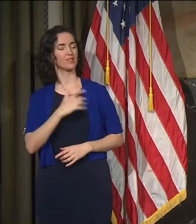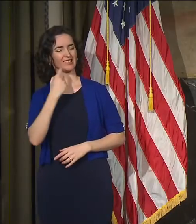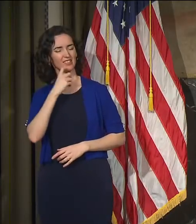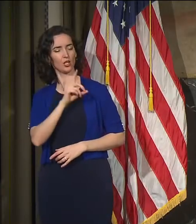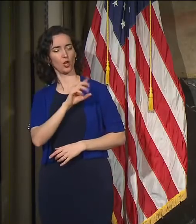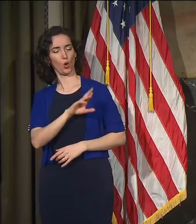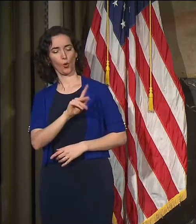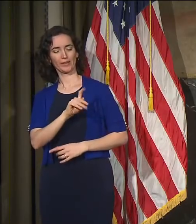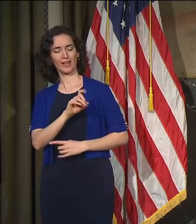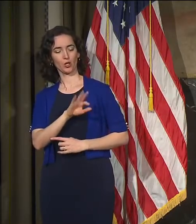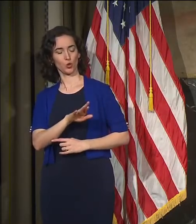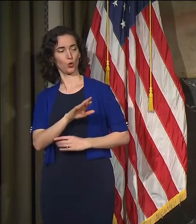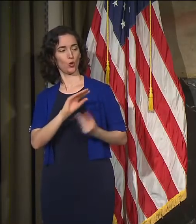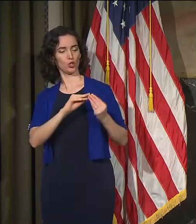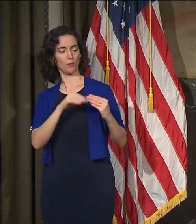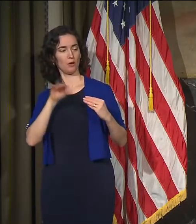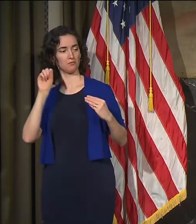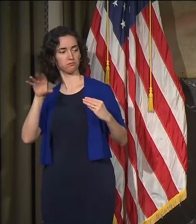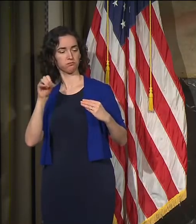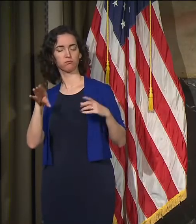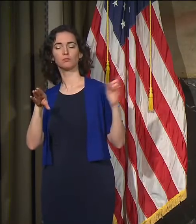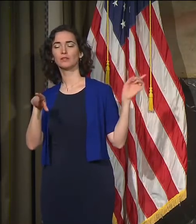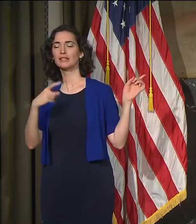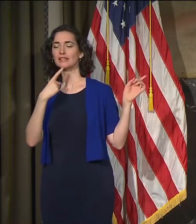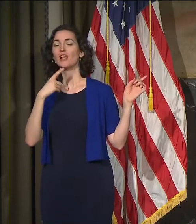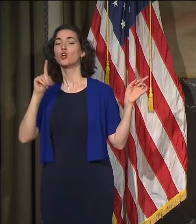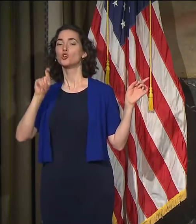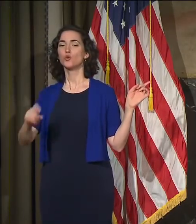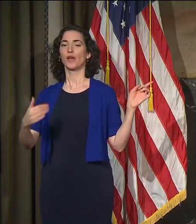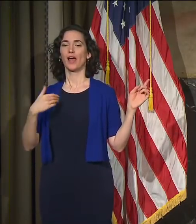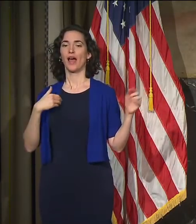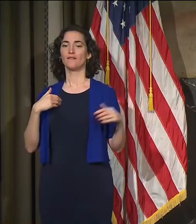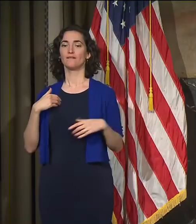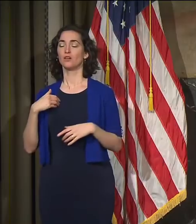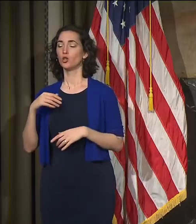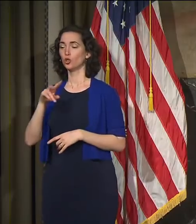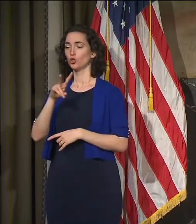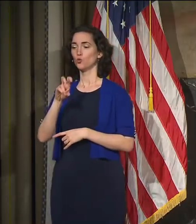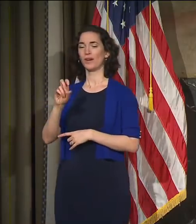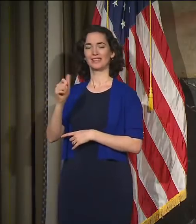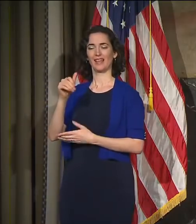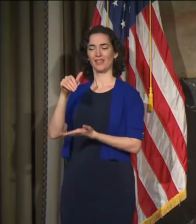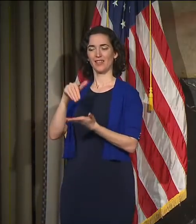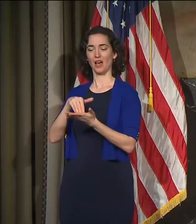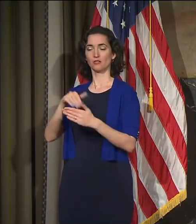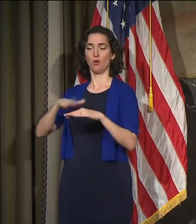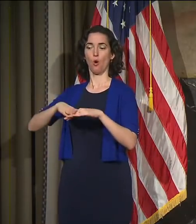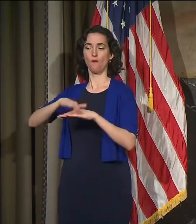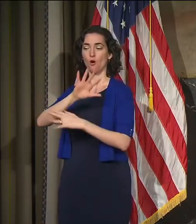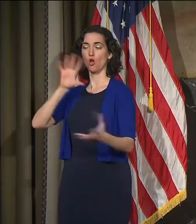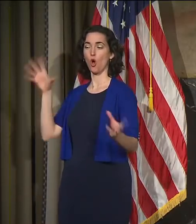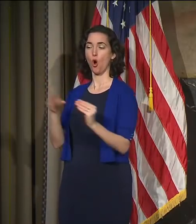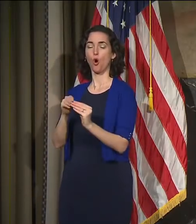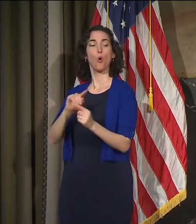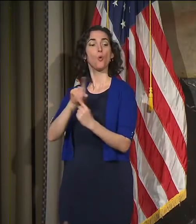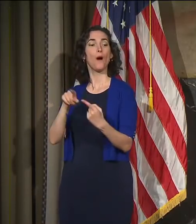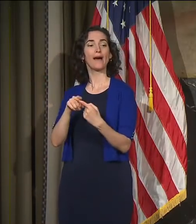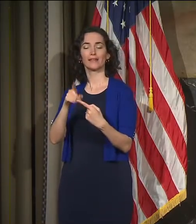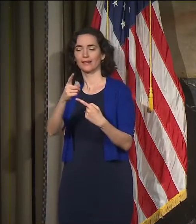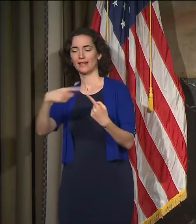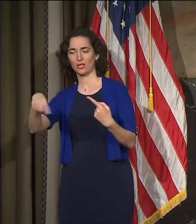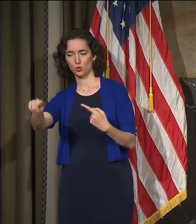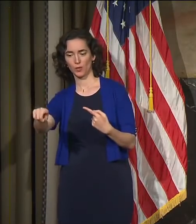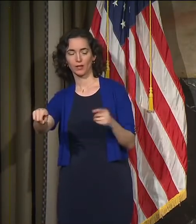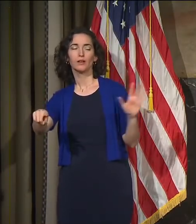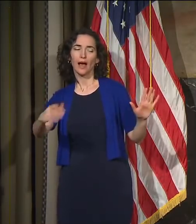just gave suggests we should have 210,000 plus cases by next week. And I know you haven't